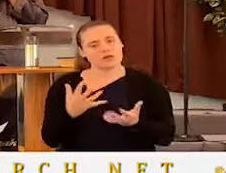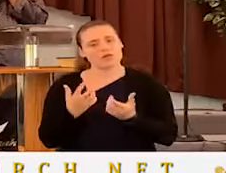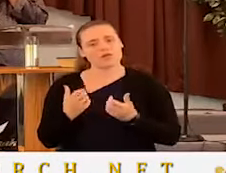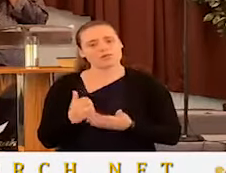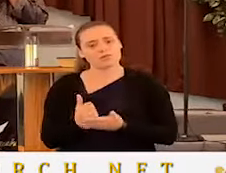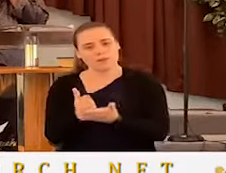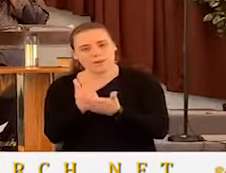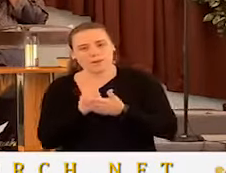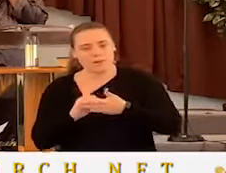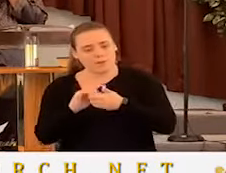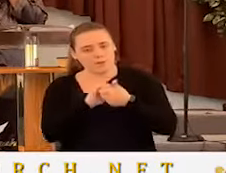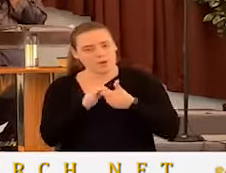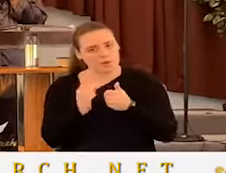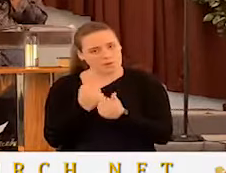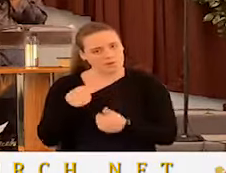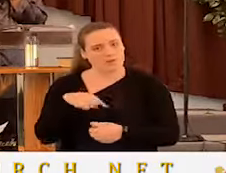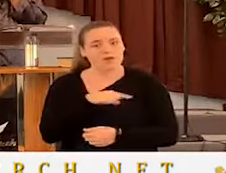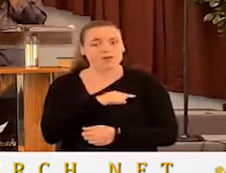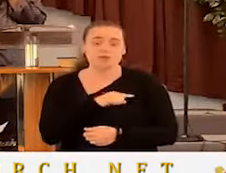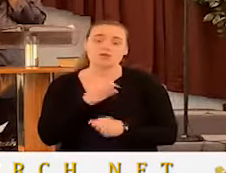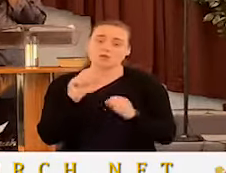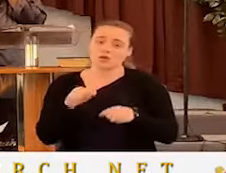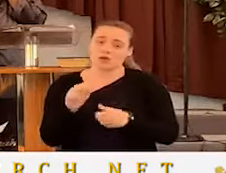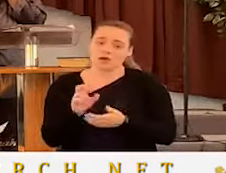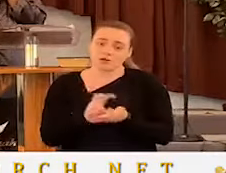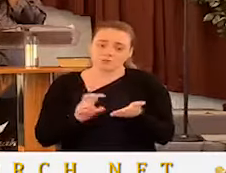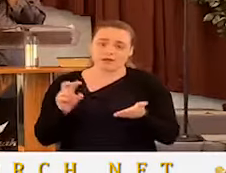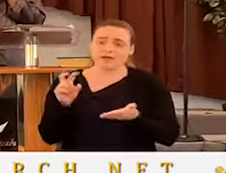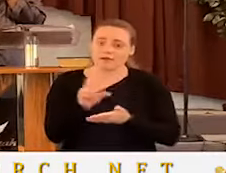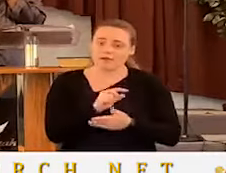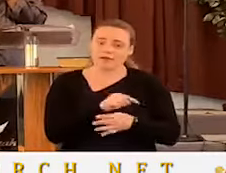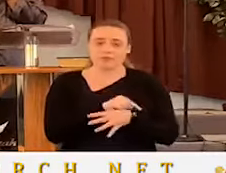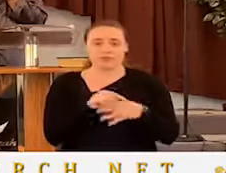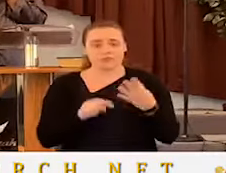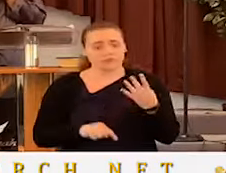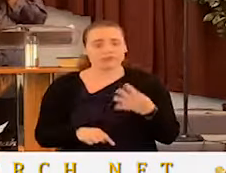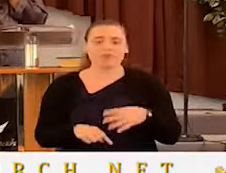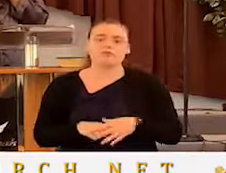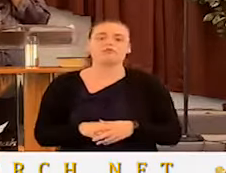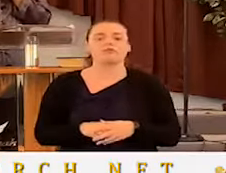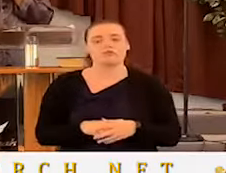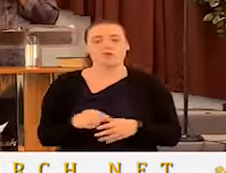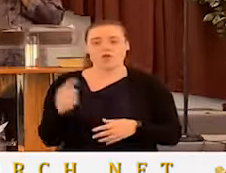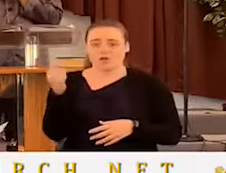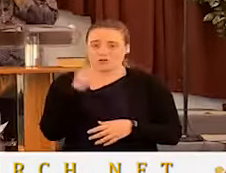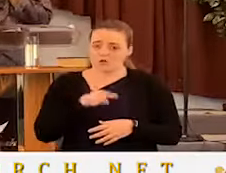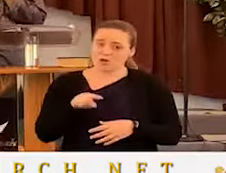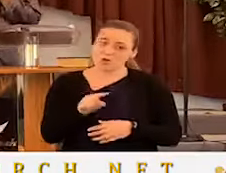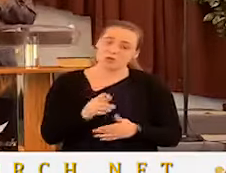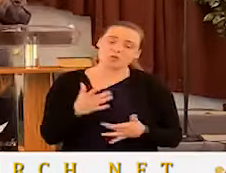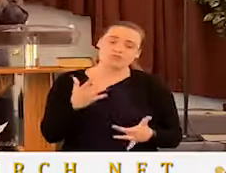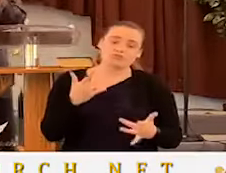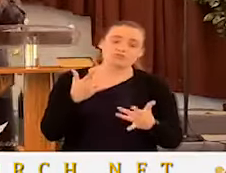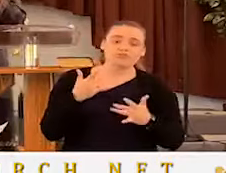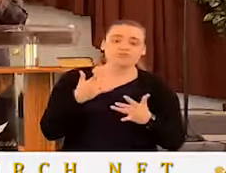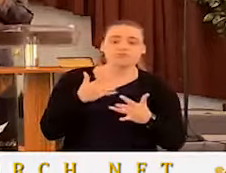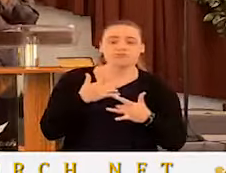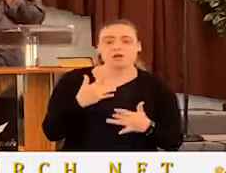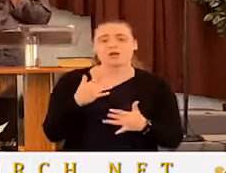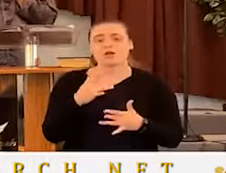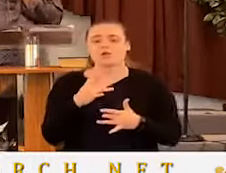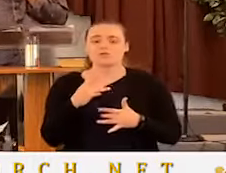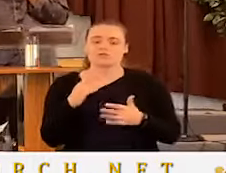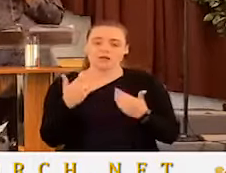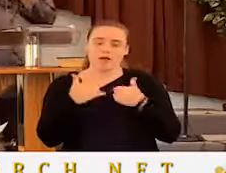now. There are multiple ways of giving. I want you to give. Those of you that are old school and you believe in